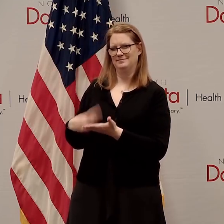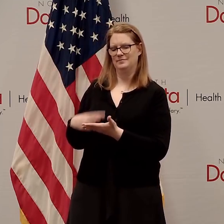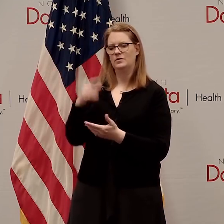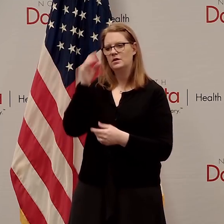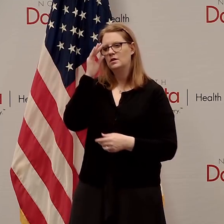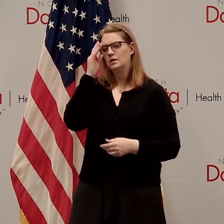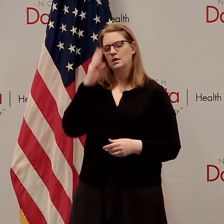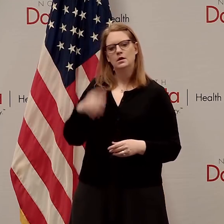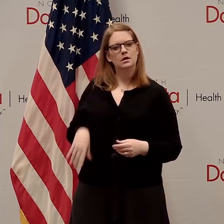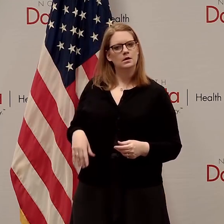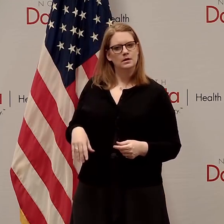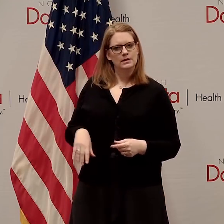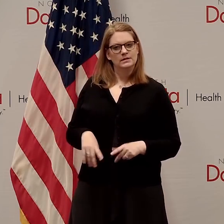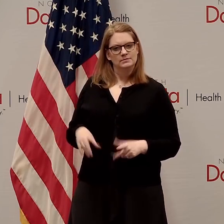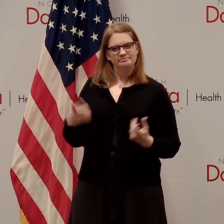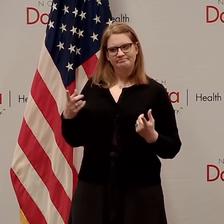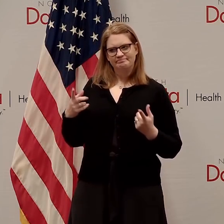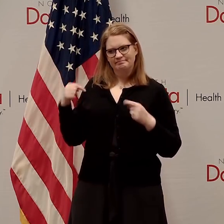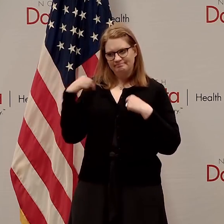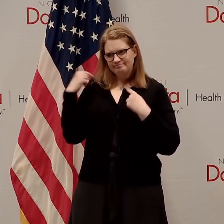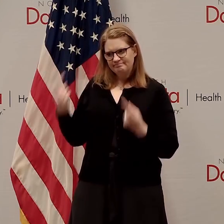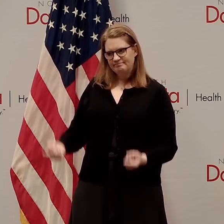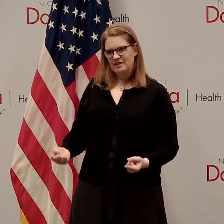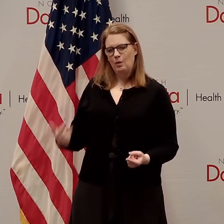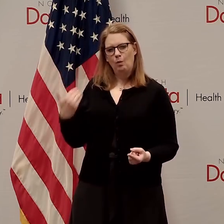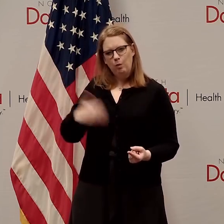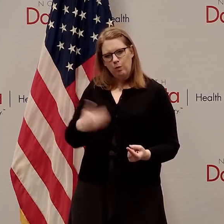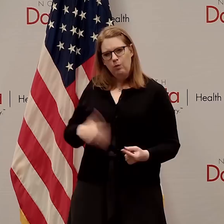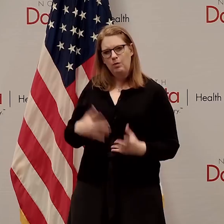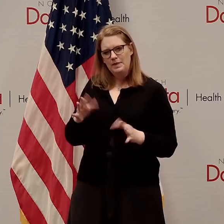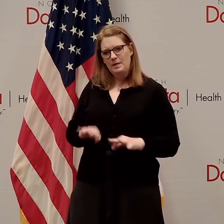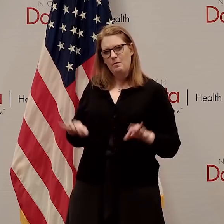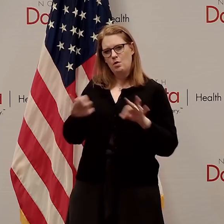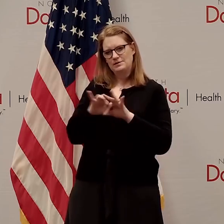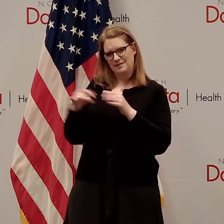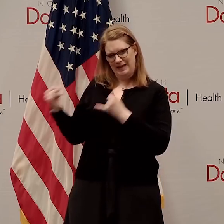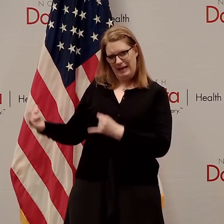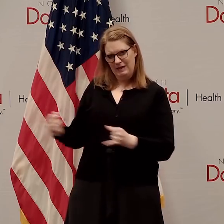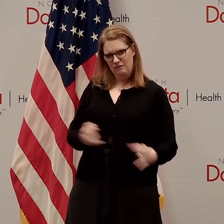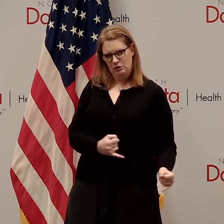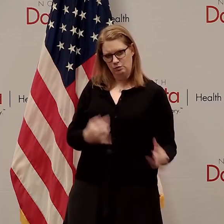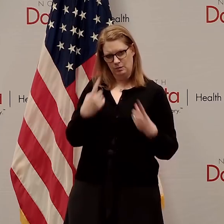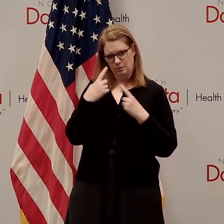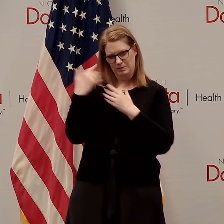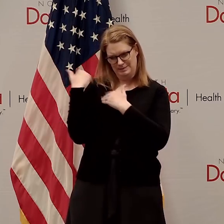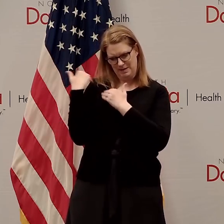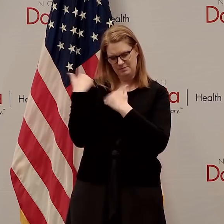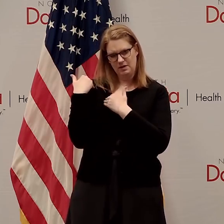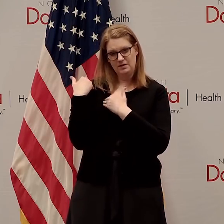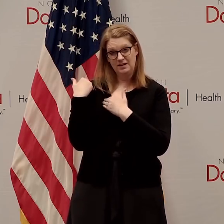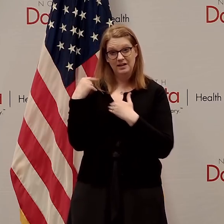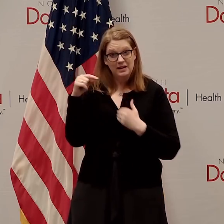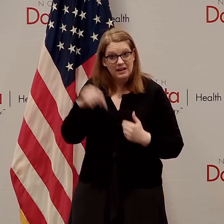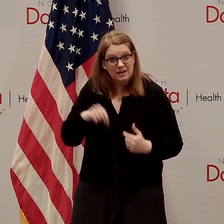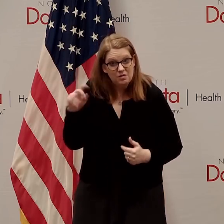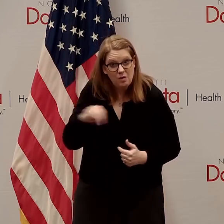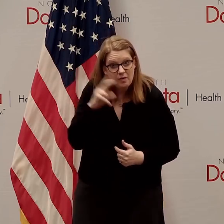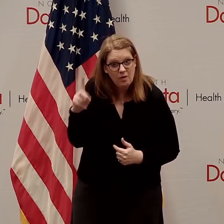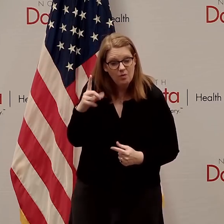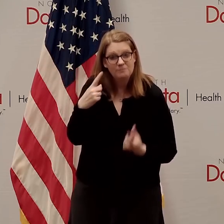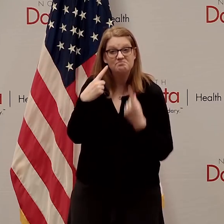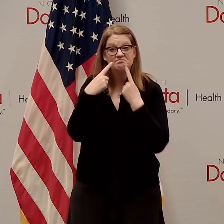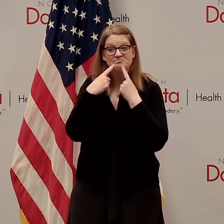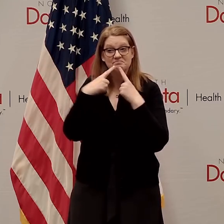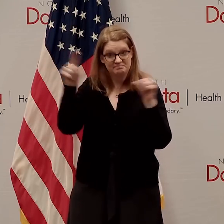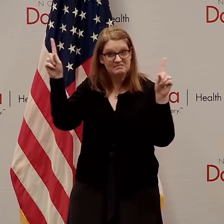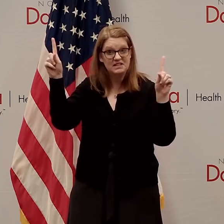Throughout this, we've stressed the importance of individual responsibility and the success that we've seen in North Dakota in terms of